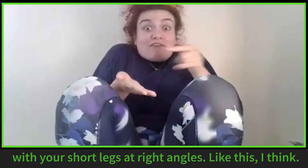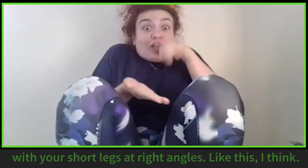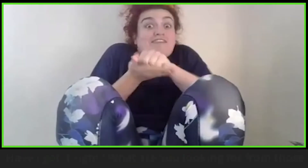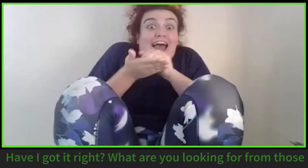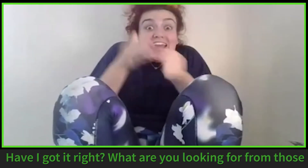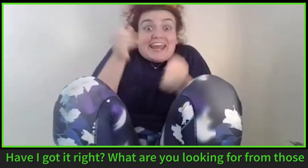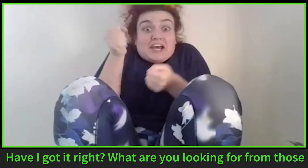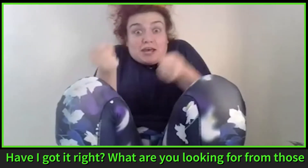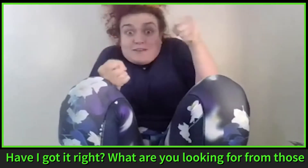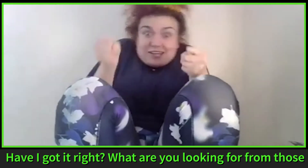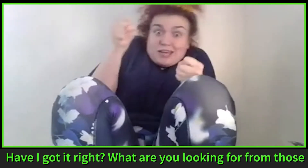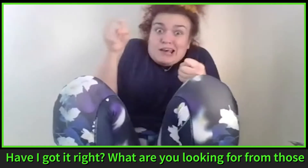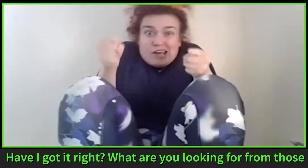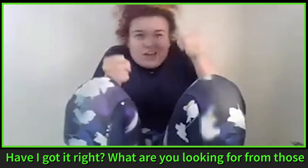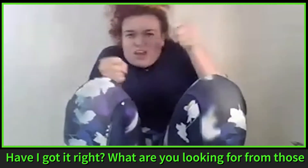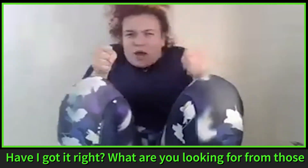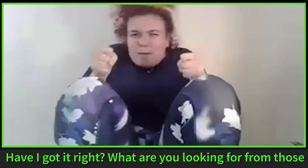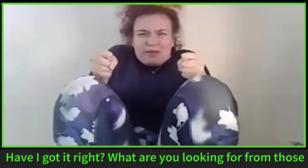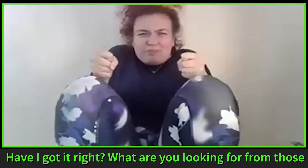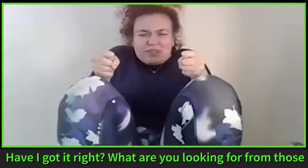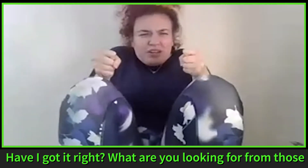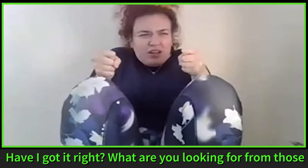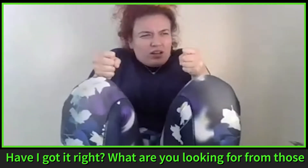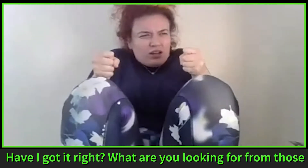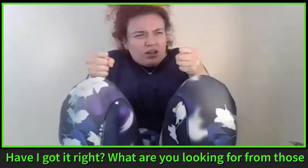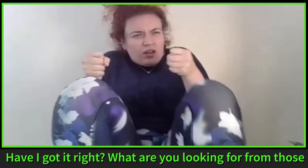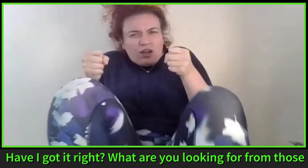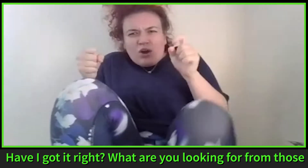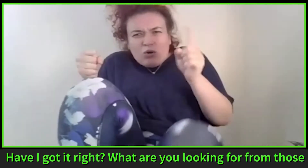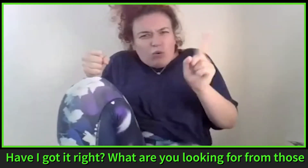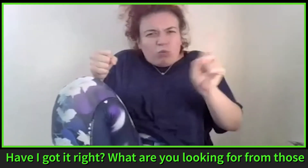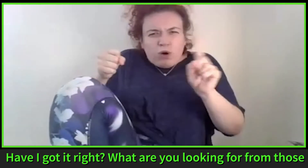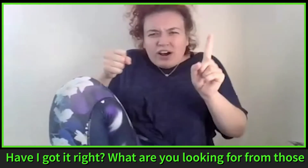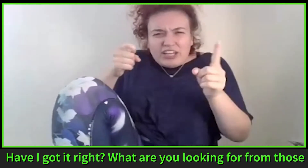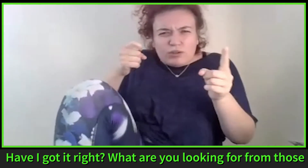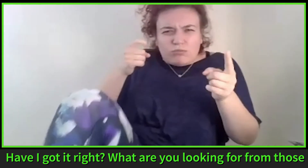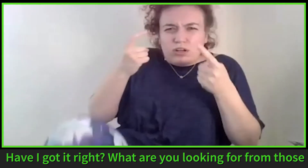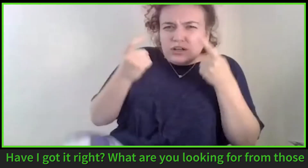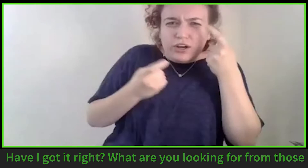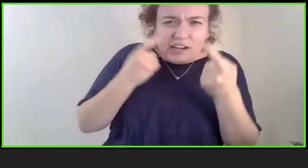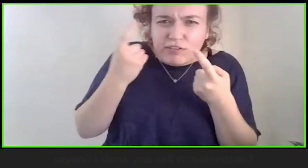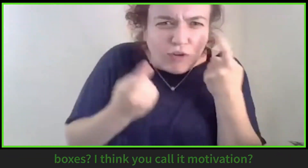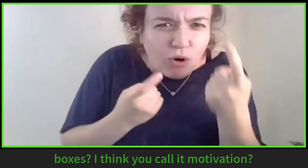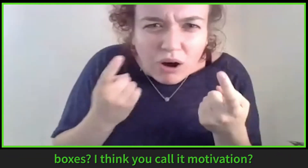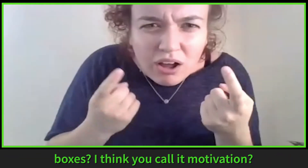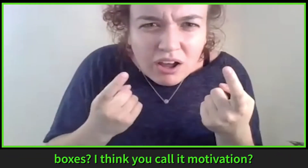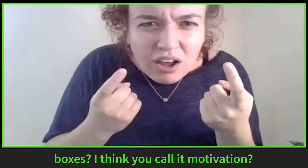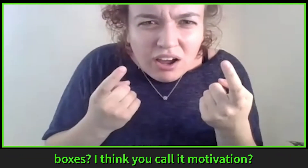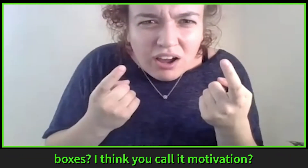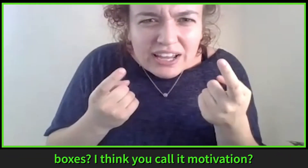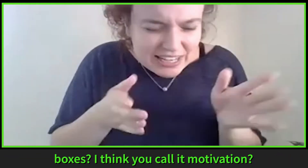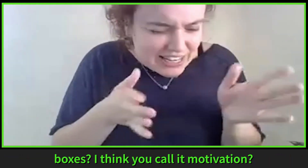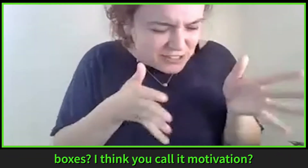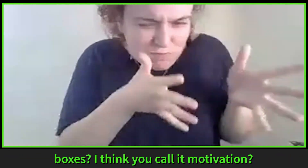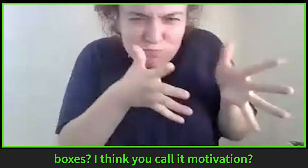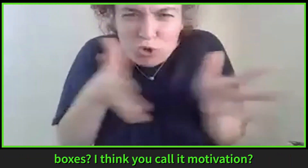I got it right? But what are you looking for in these